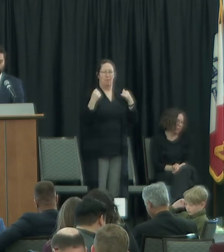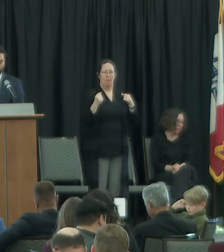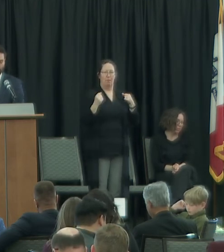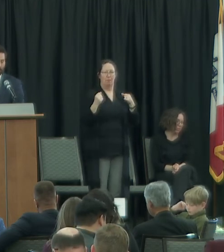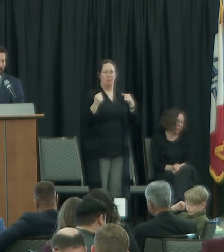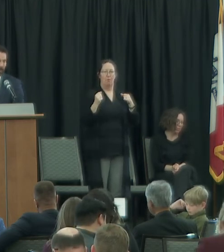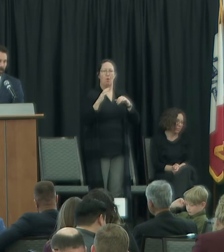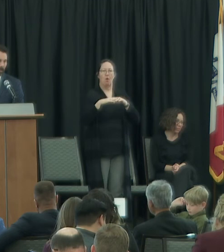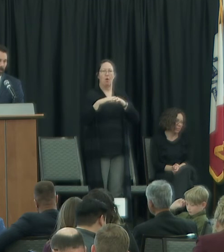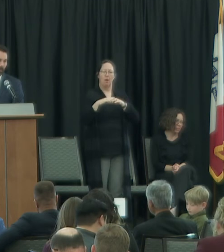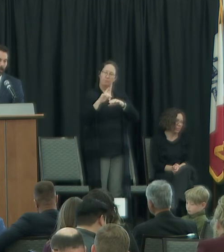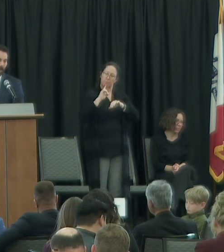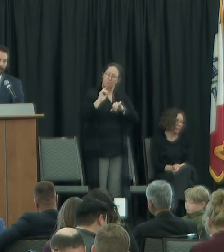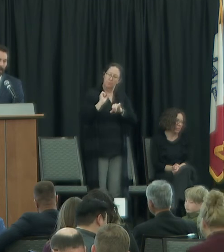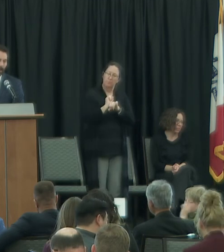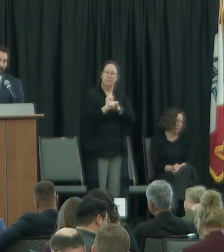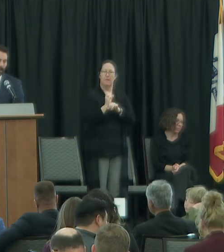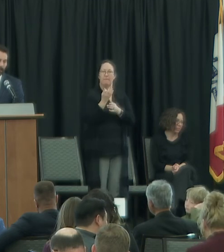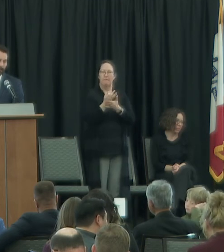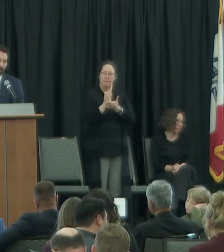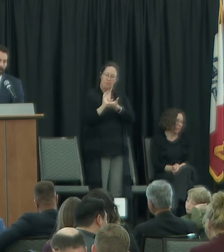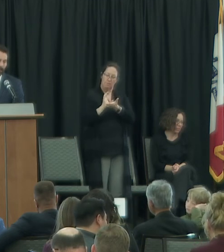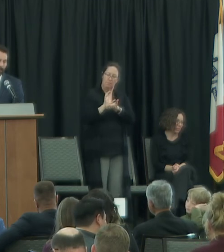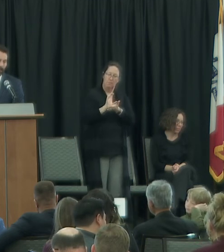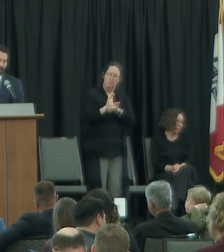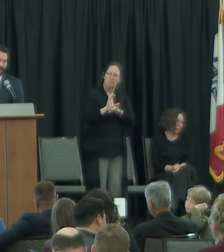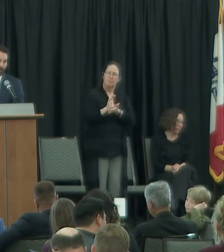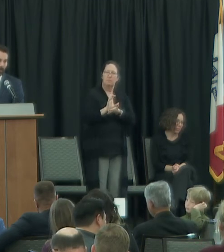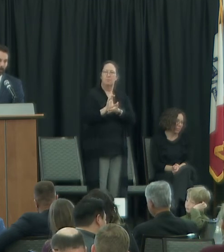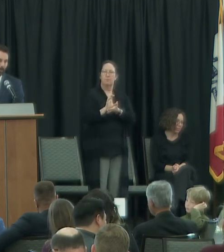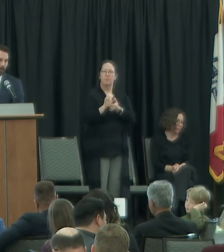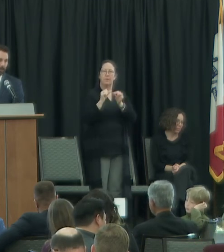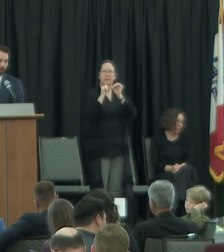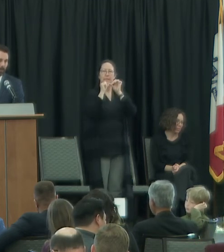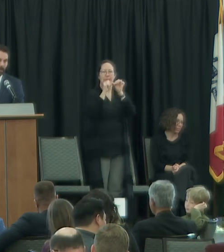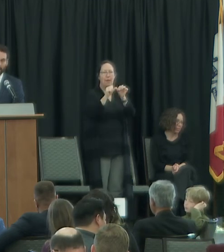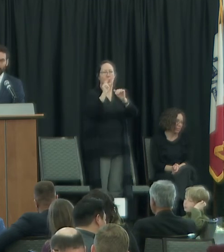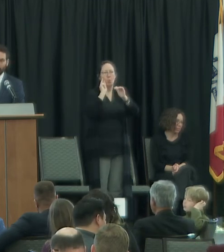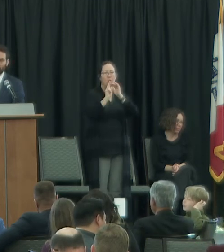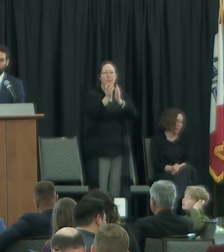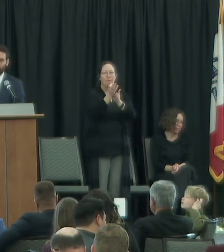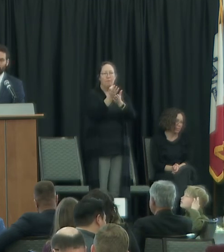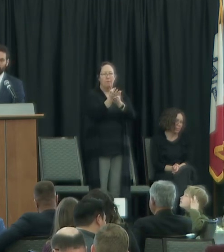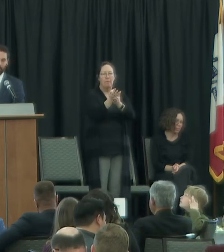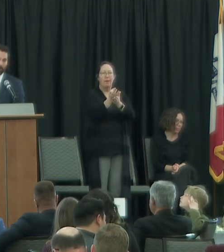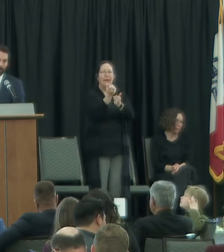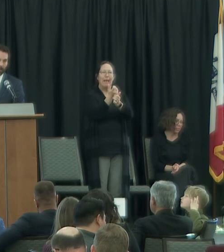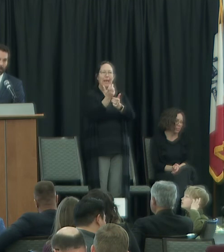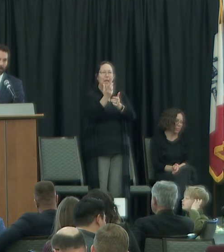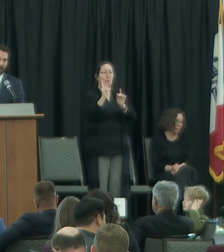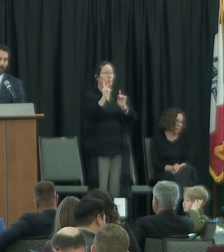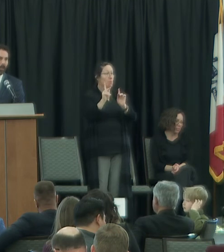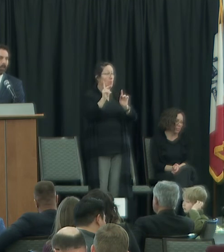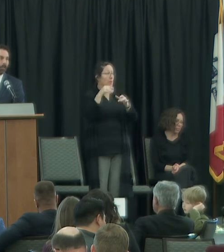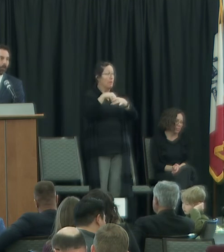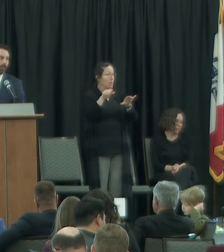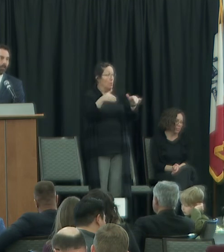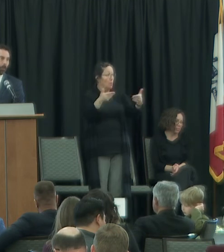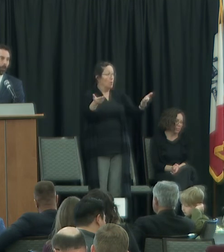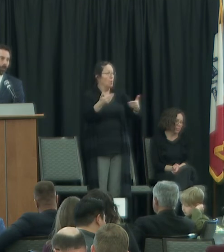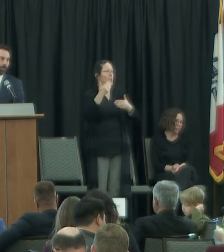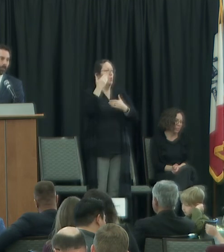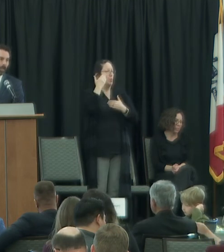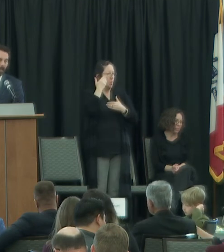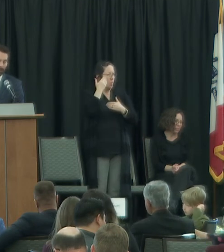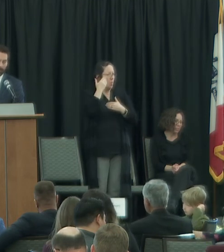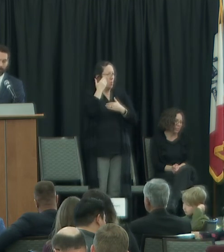on ensuring that we have stable and predictable funding. And any provider that's in the room here knows the